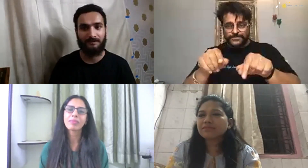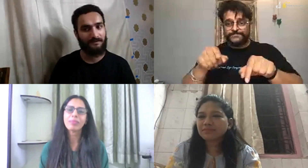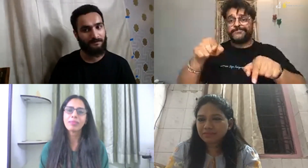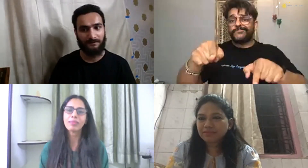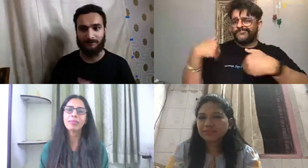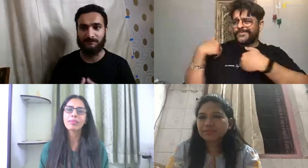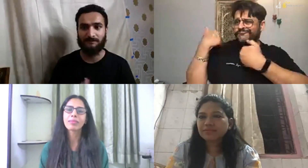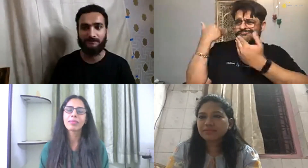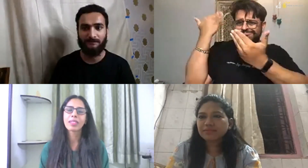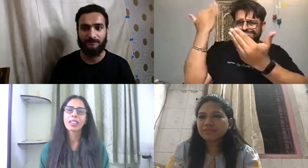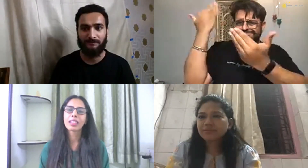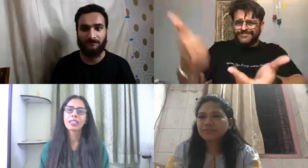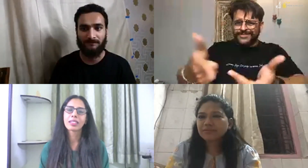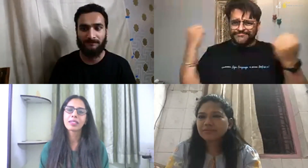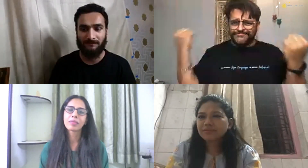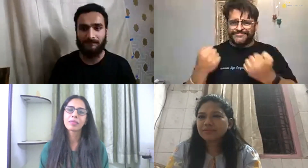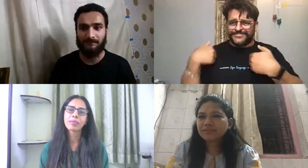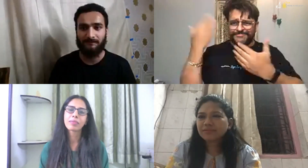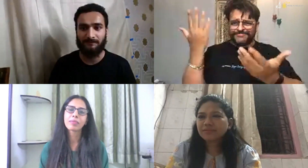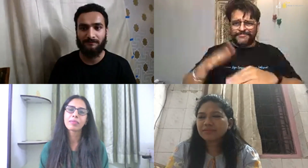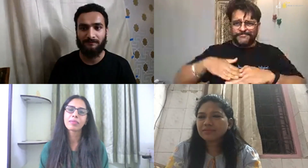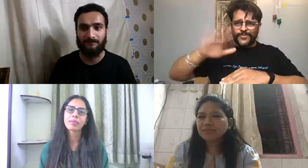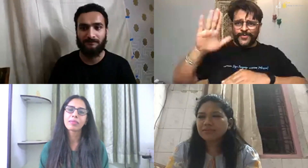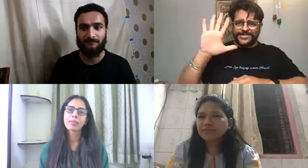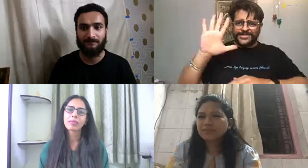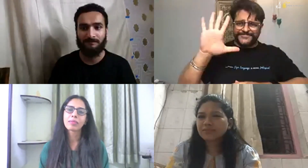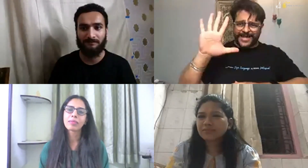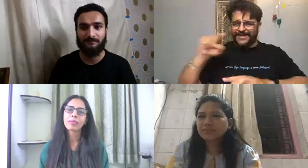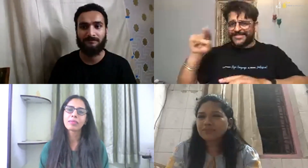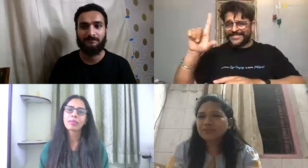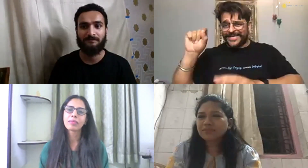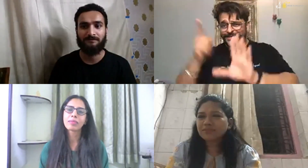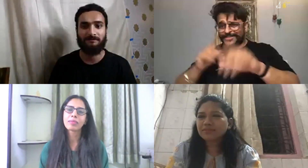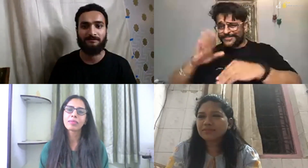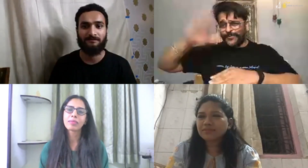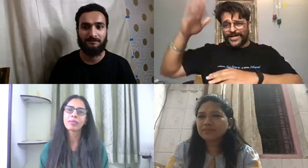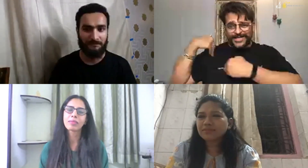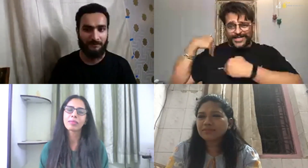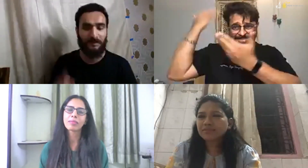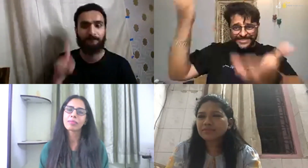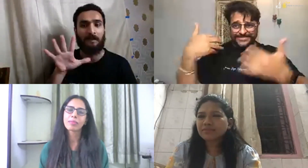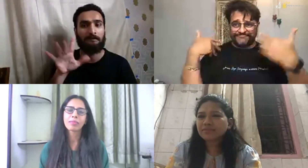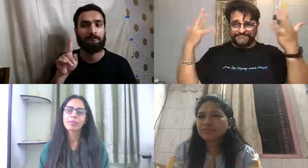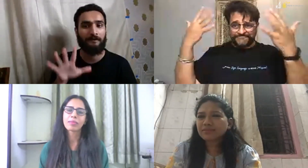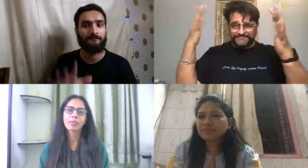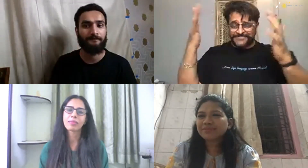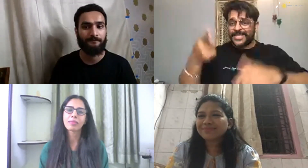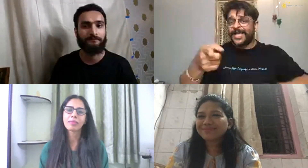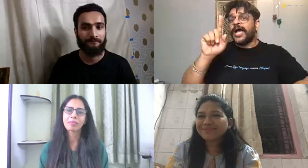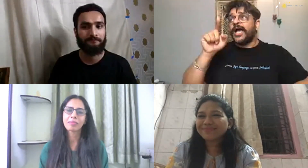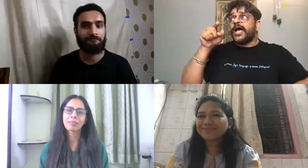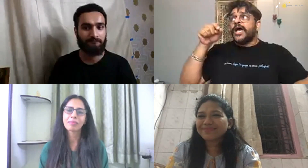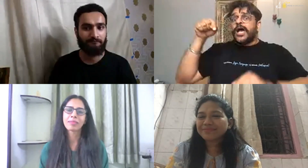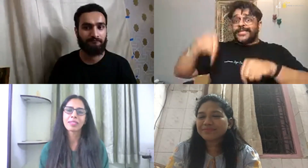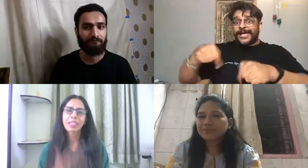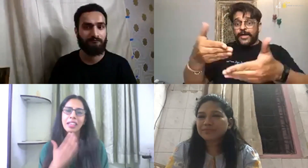of you, I have a question now. So all this while you've been working so hard for more than like 5 to 10 years, more than 5 to 10 years, waving